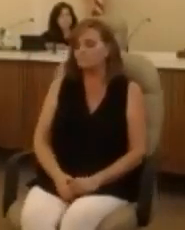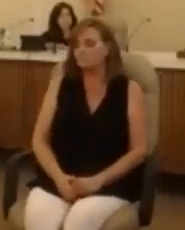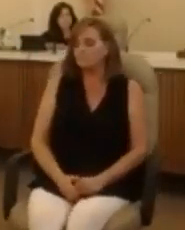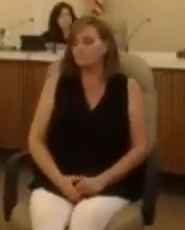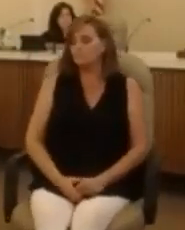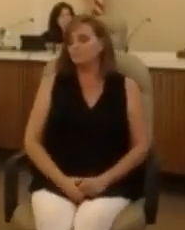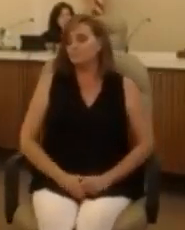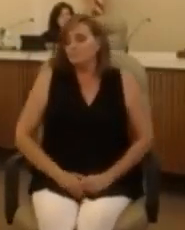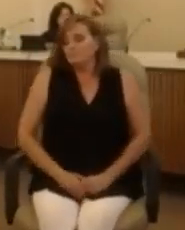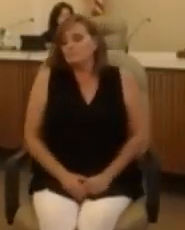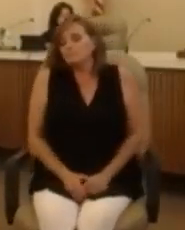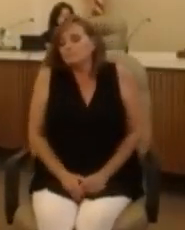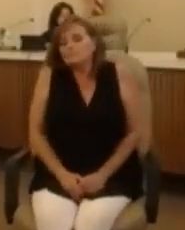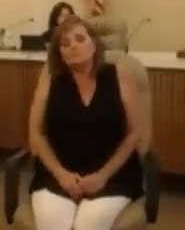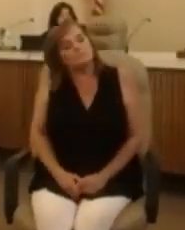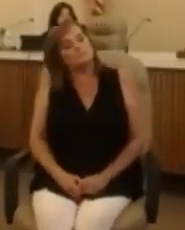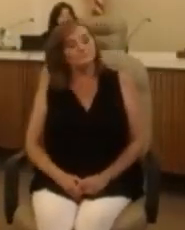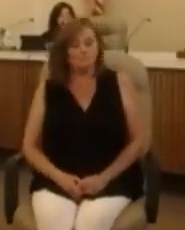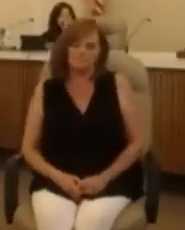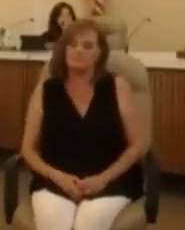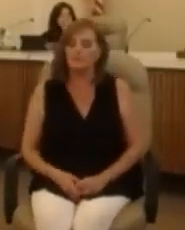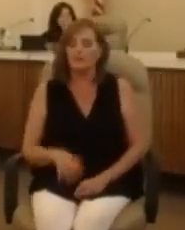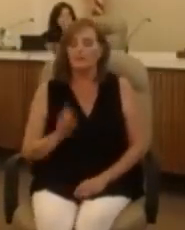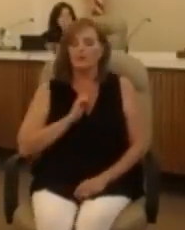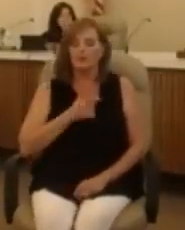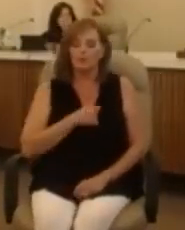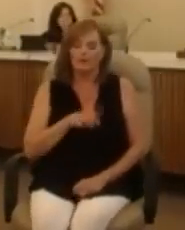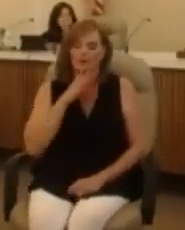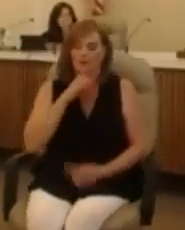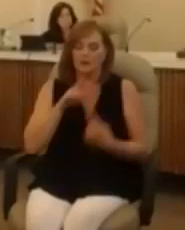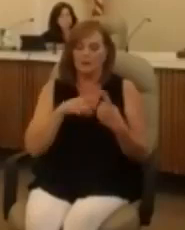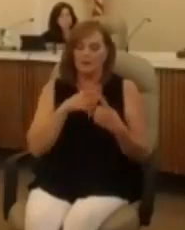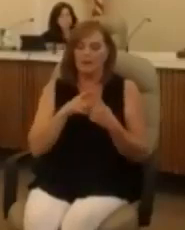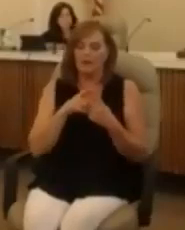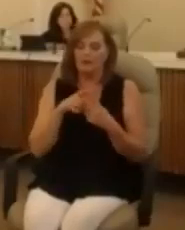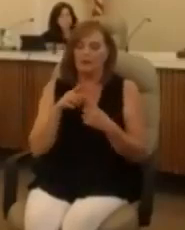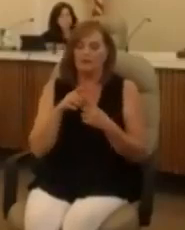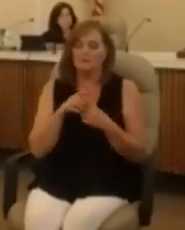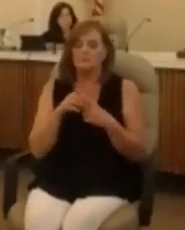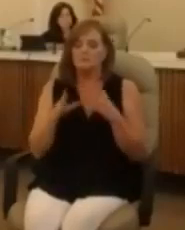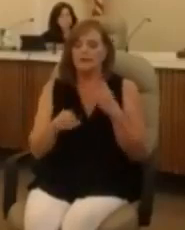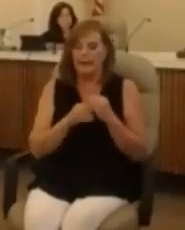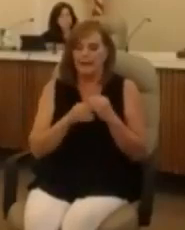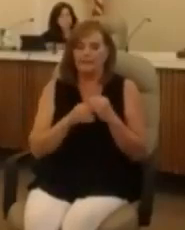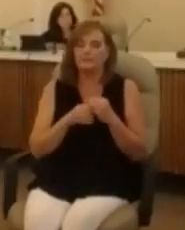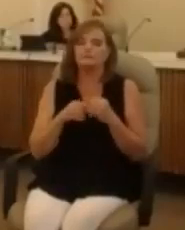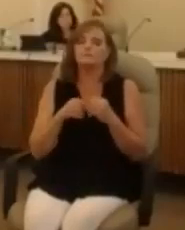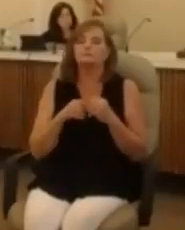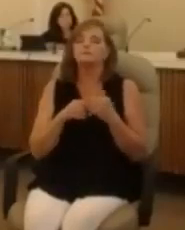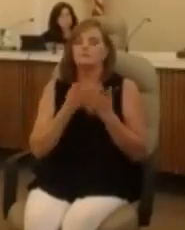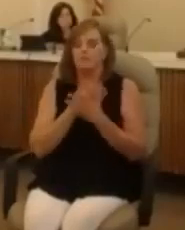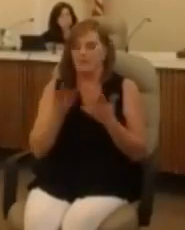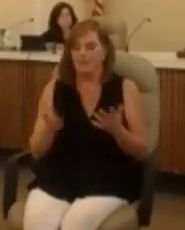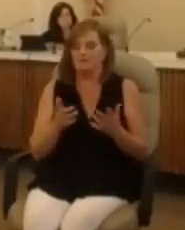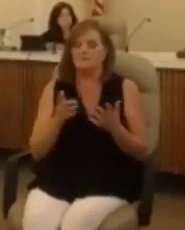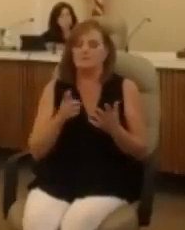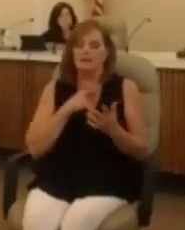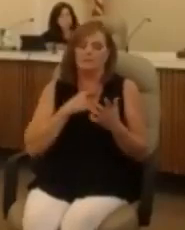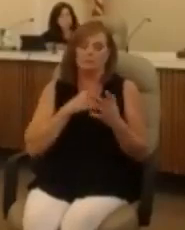we are talking about adding some stipulations so that regarding the design of that park.